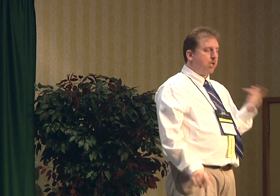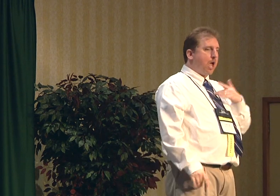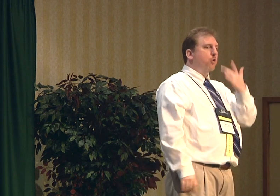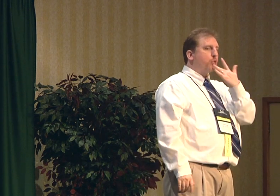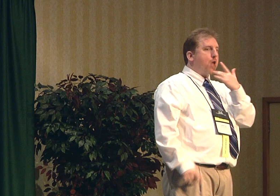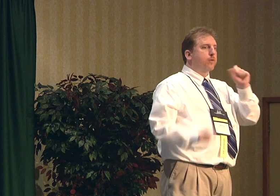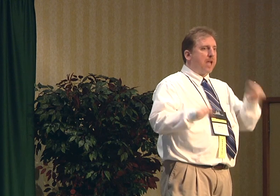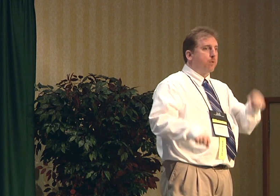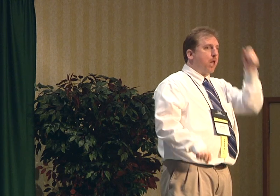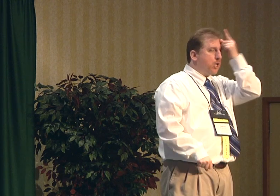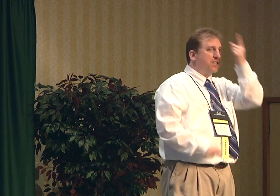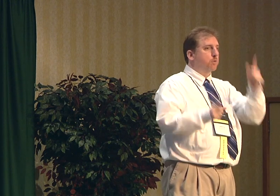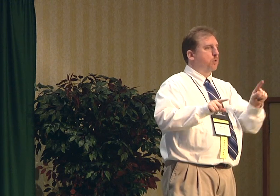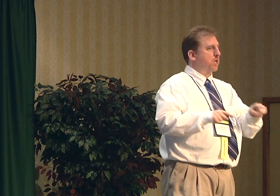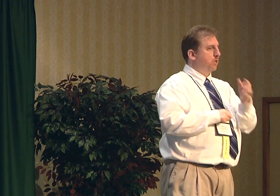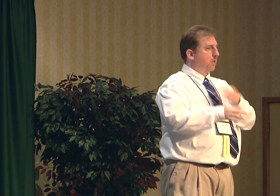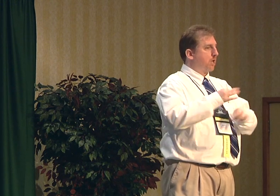Other times, consequences can actually result in death.